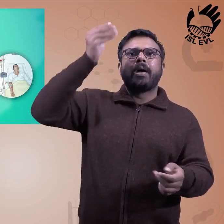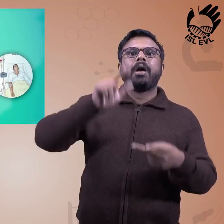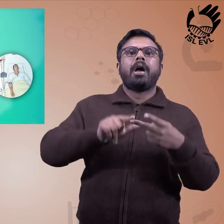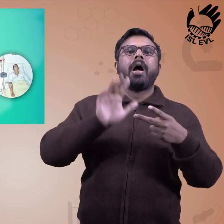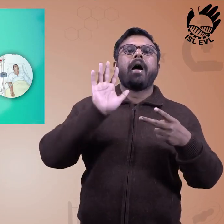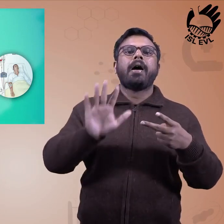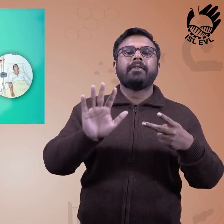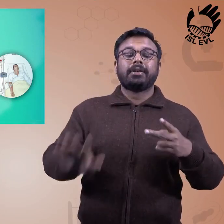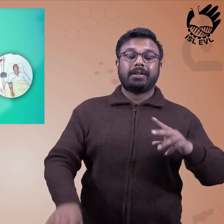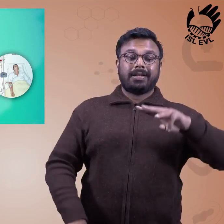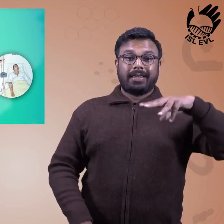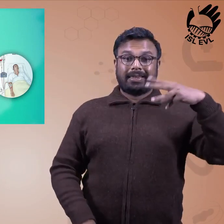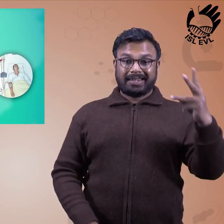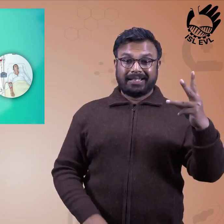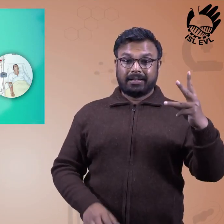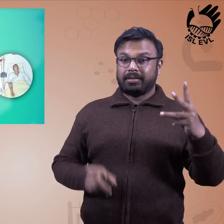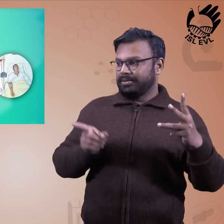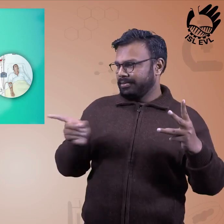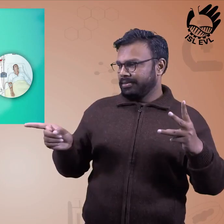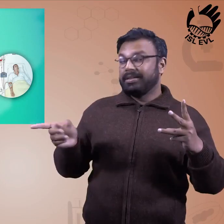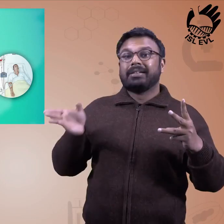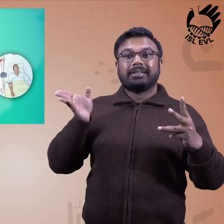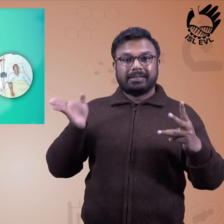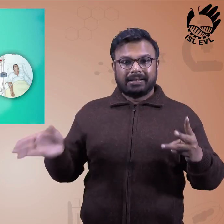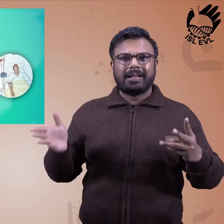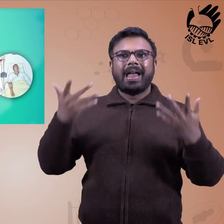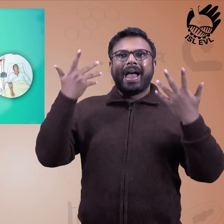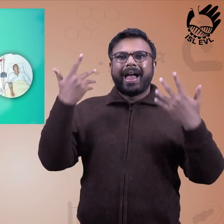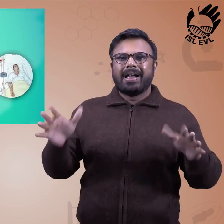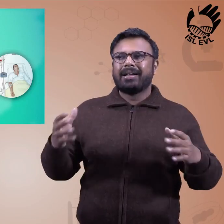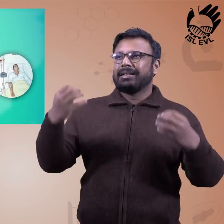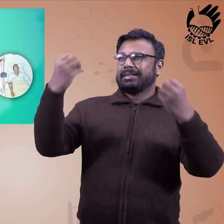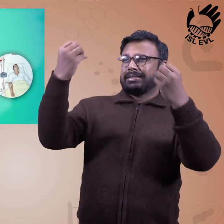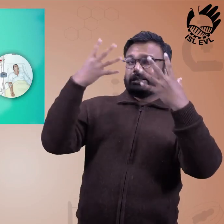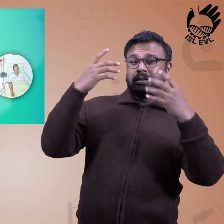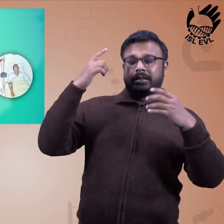diabetes; third, migraine headaches;